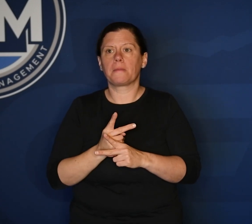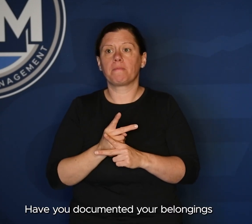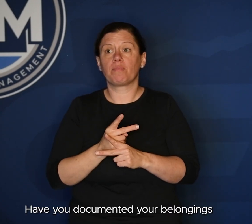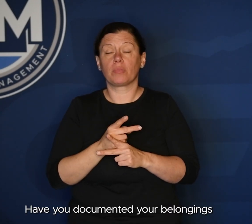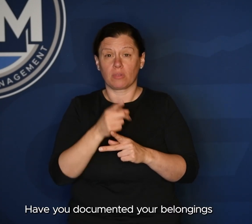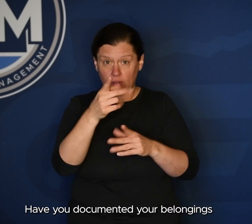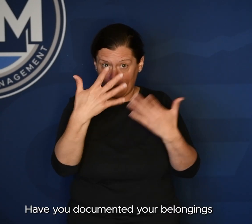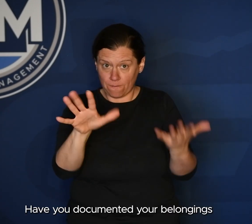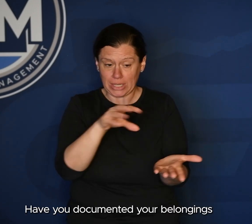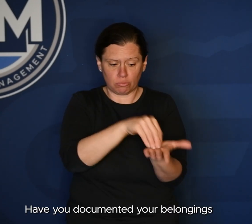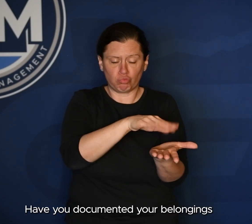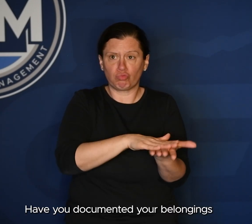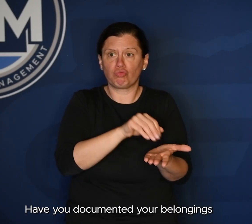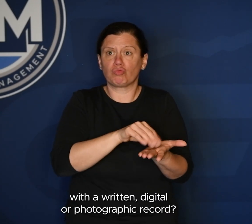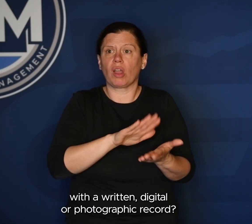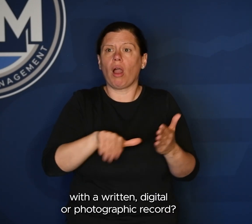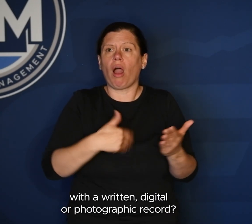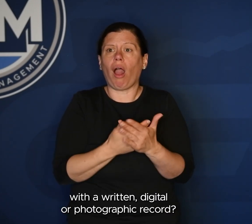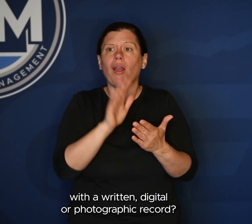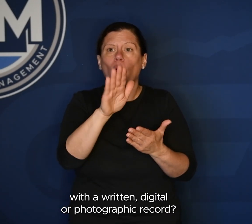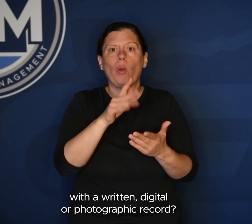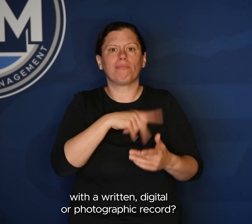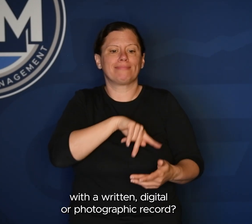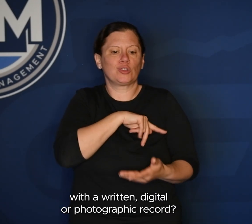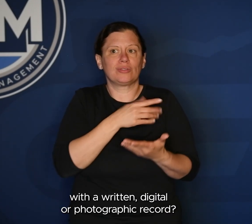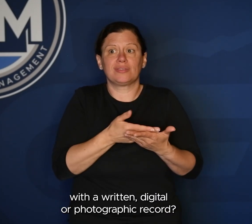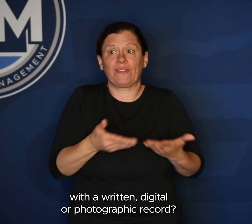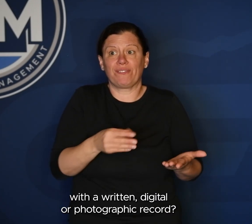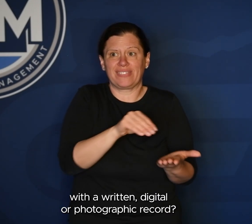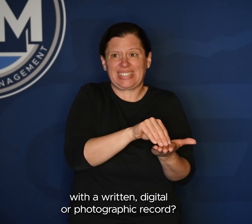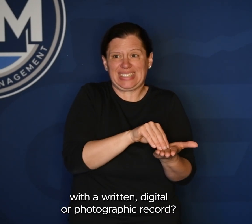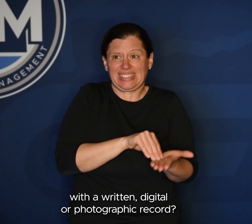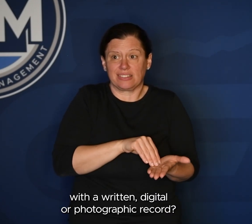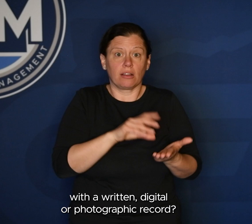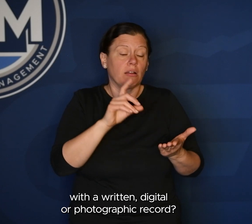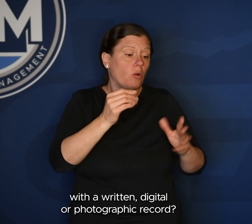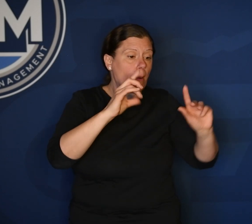Have you documented your belongings with a written, digital, or photographic record?